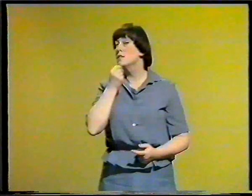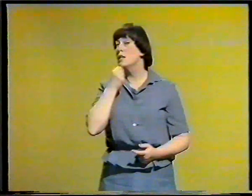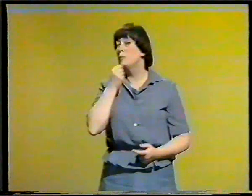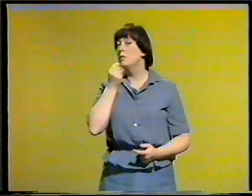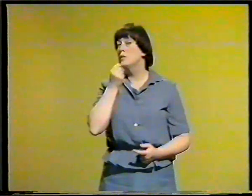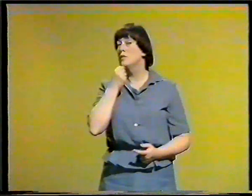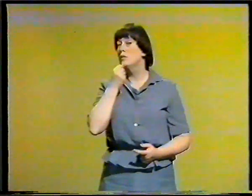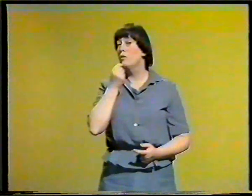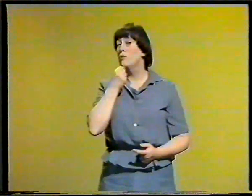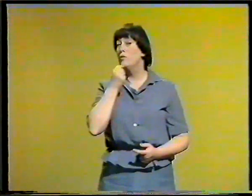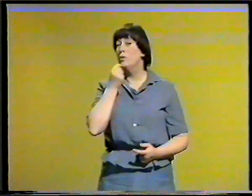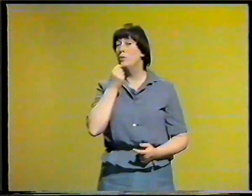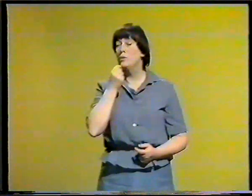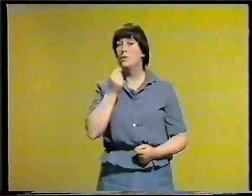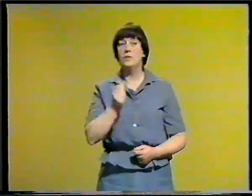Some or a few?